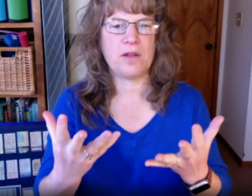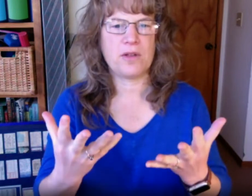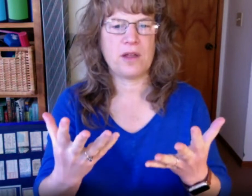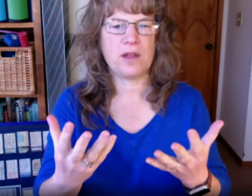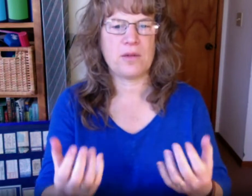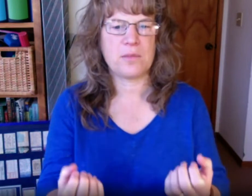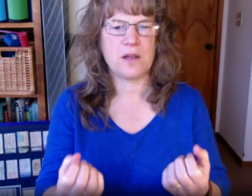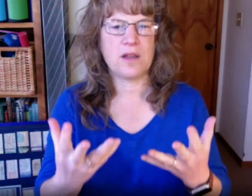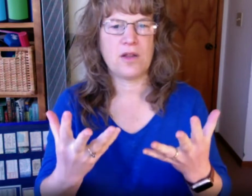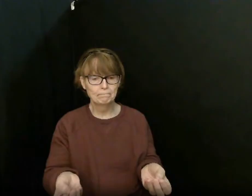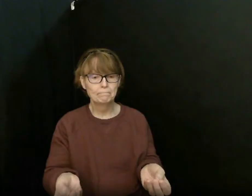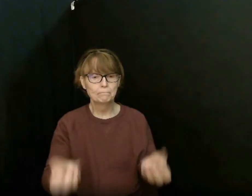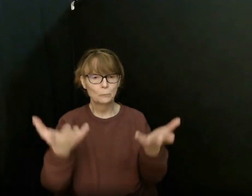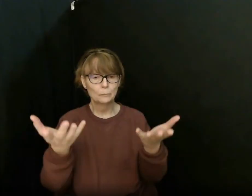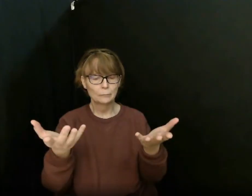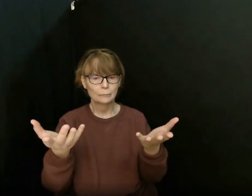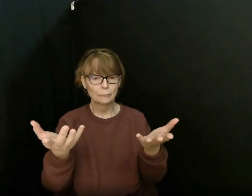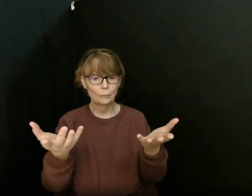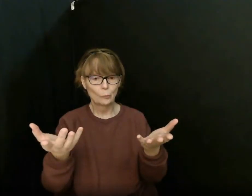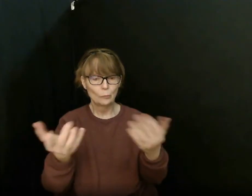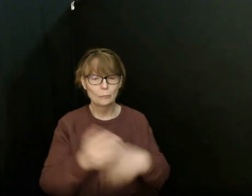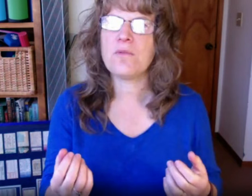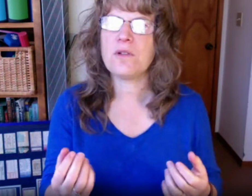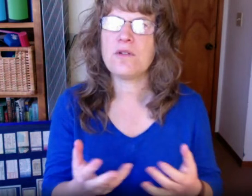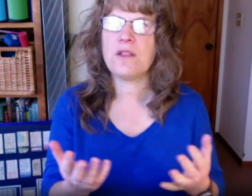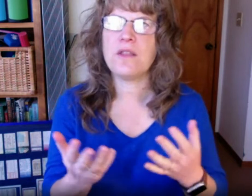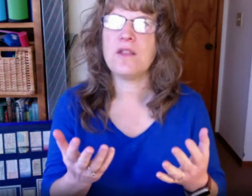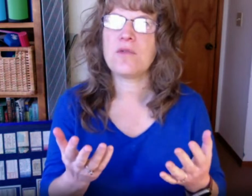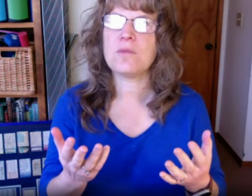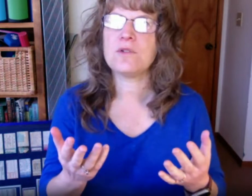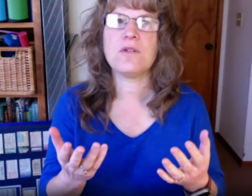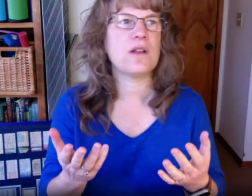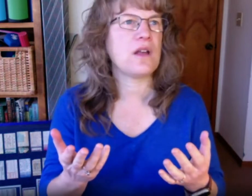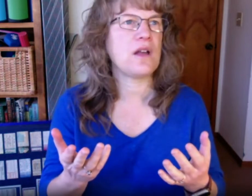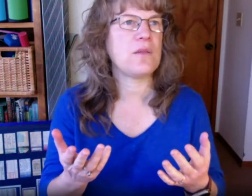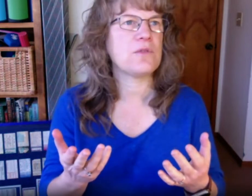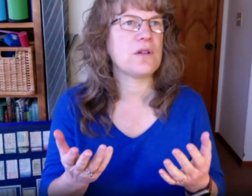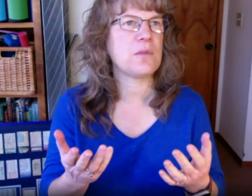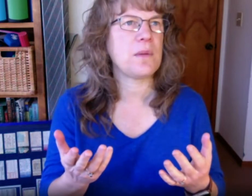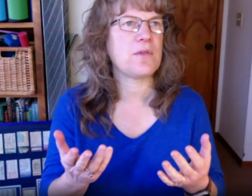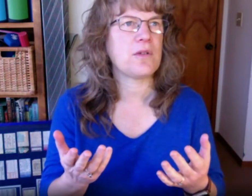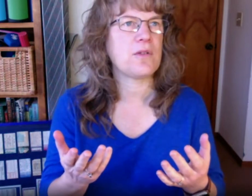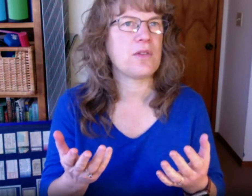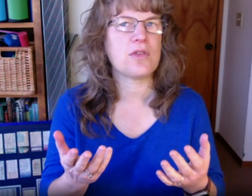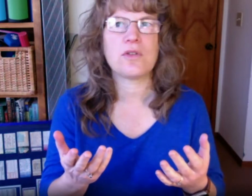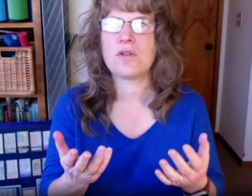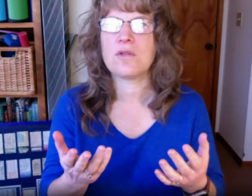Okay. Mhm. Uh-huh. And is there another one we're learning that's in this realm too? I'm trying to remember. There's a third